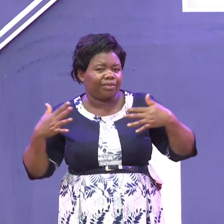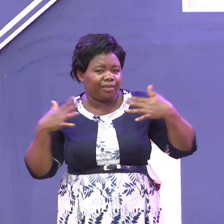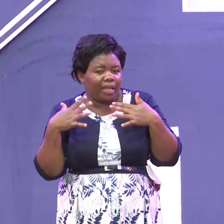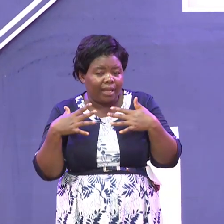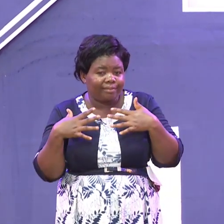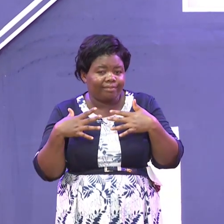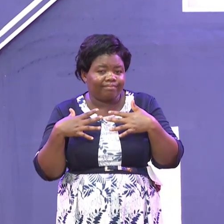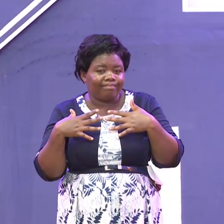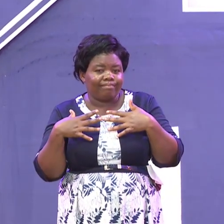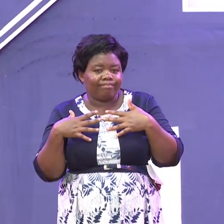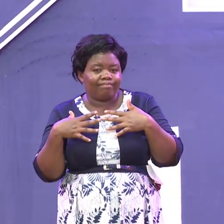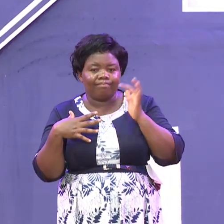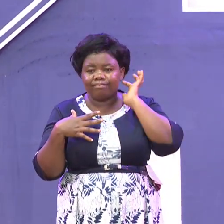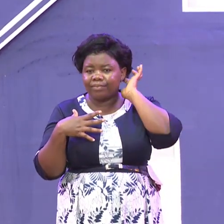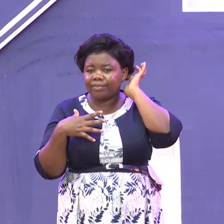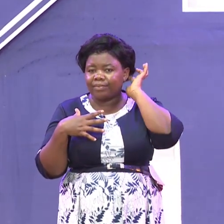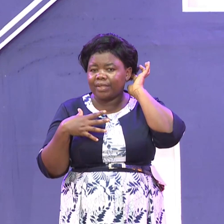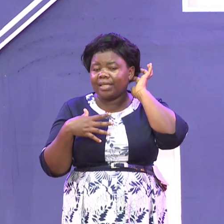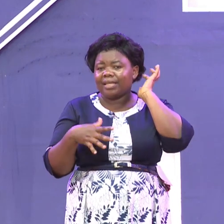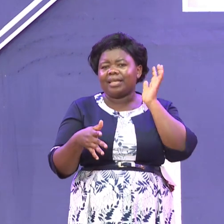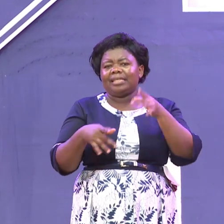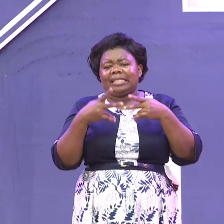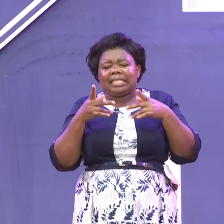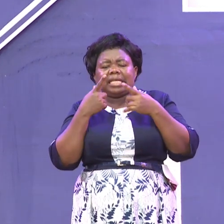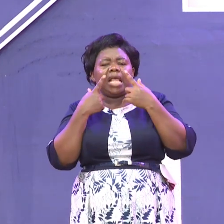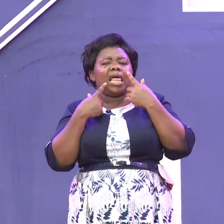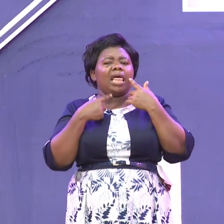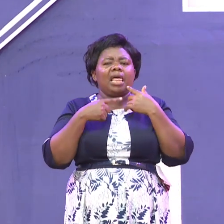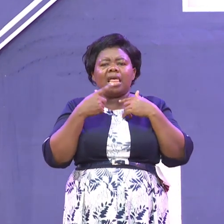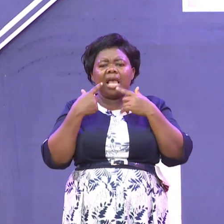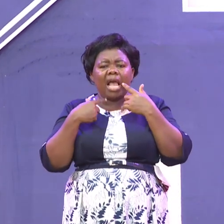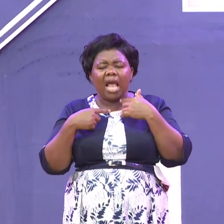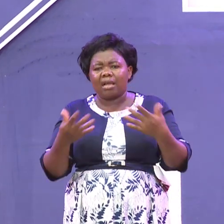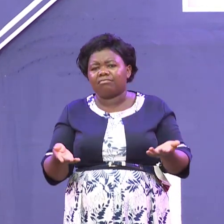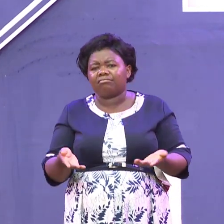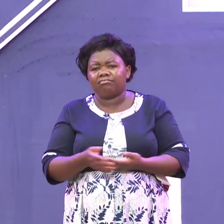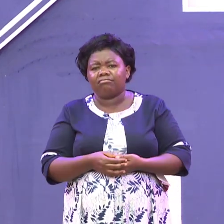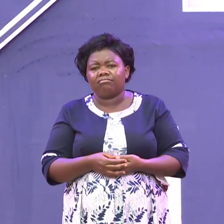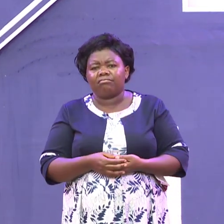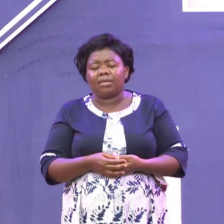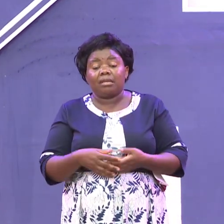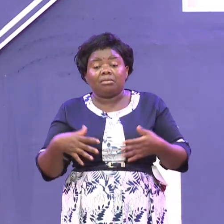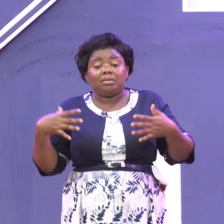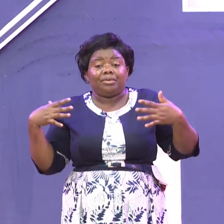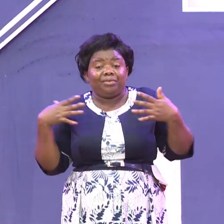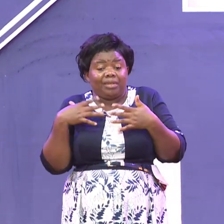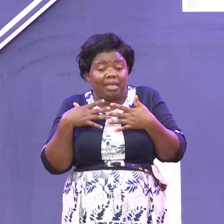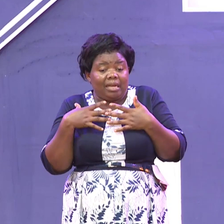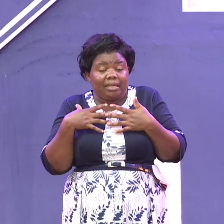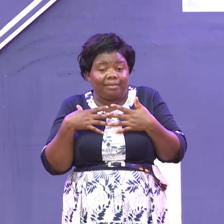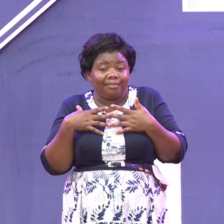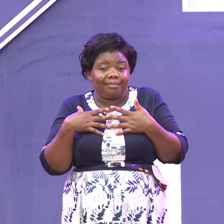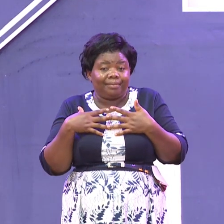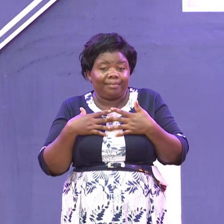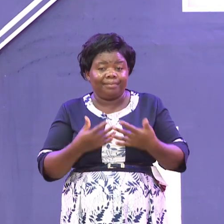of fear. N'ageregeza endusu. He started spitting out saliva. Ng'atidde. When he's